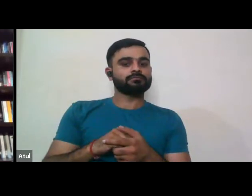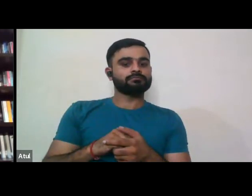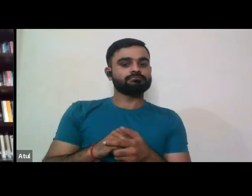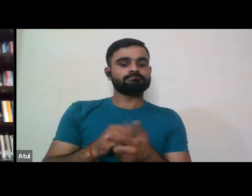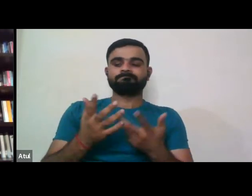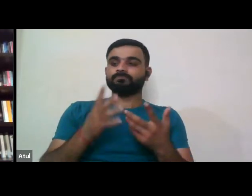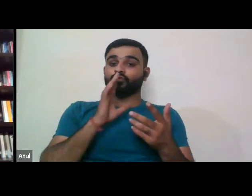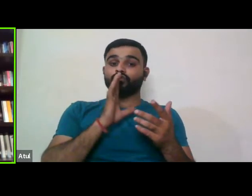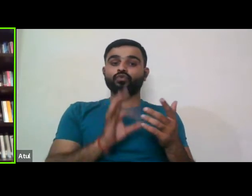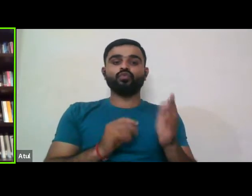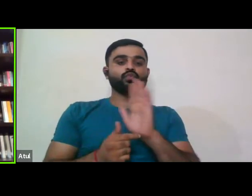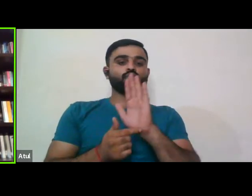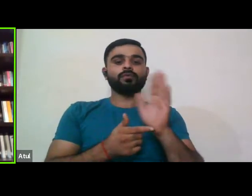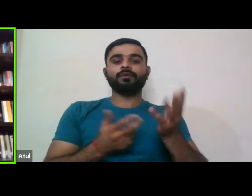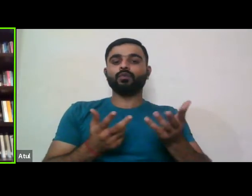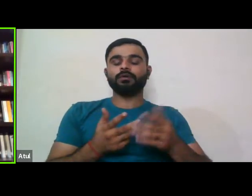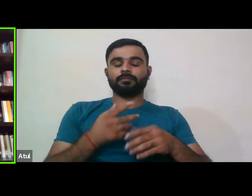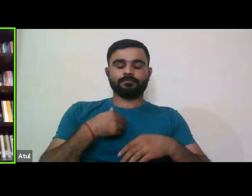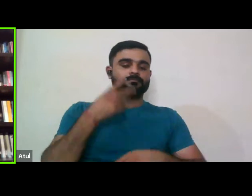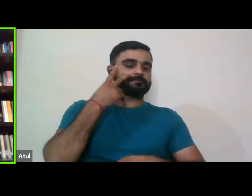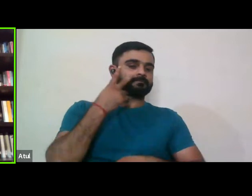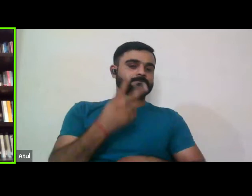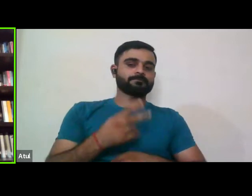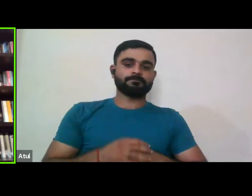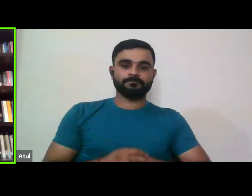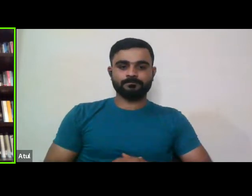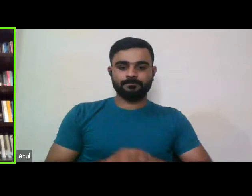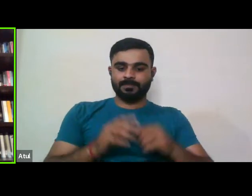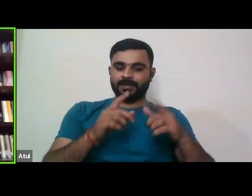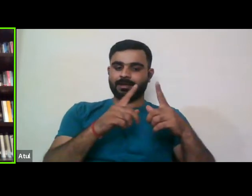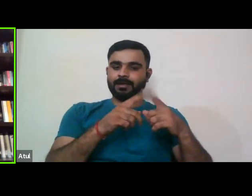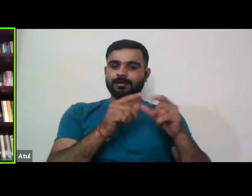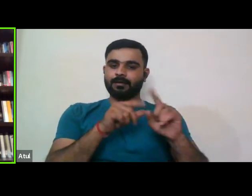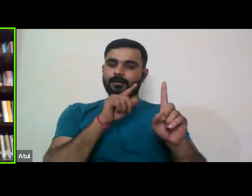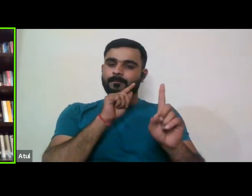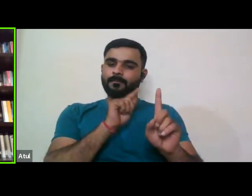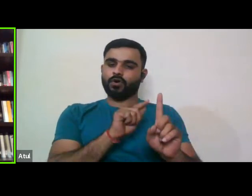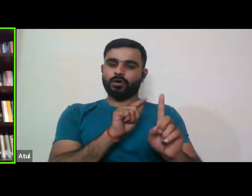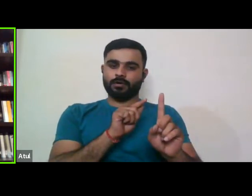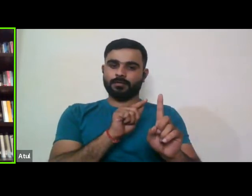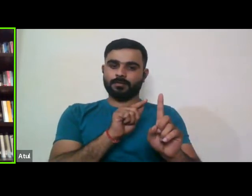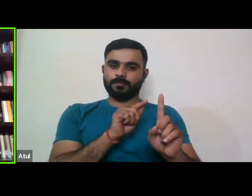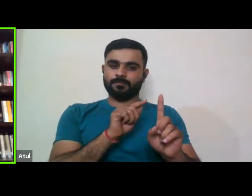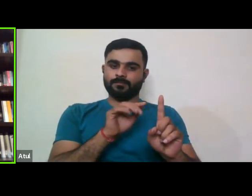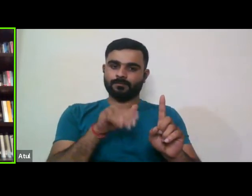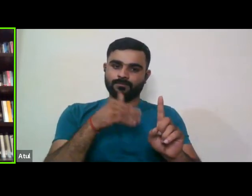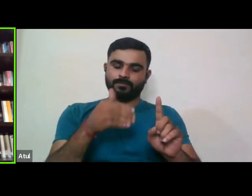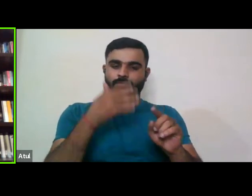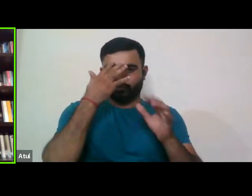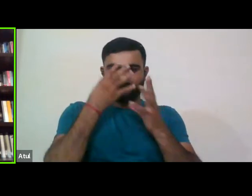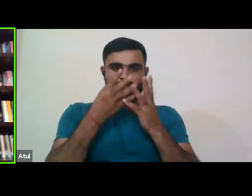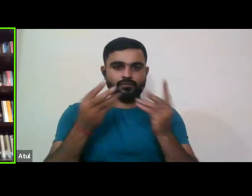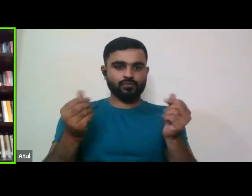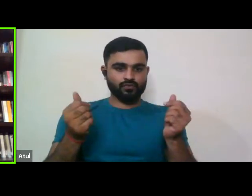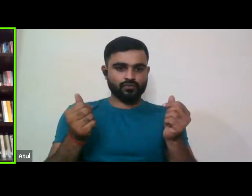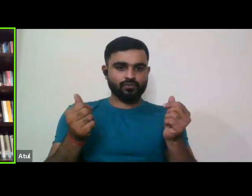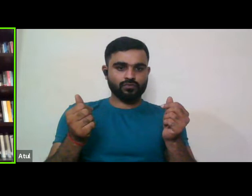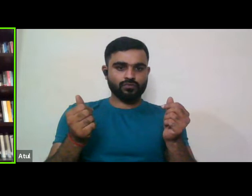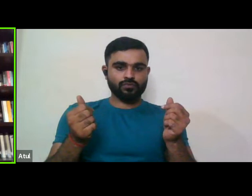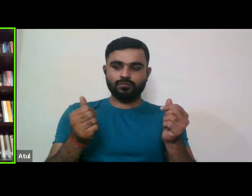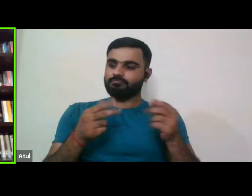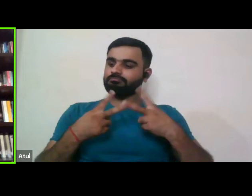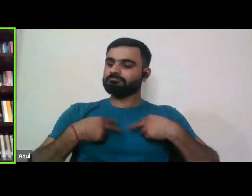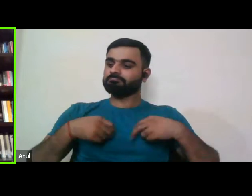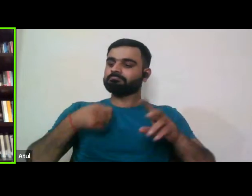the reality? Right. Let me say something about our data point, and then to the solution that we are